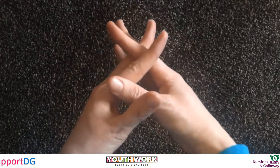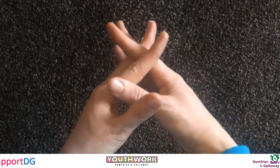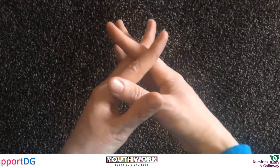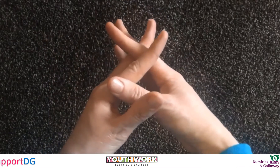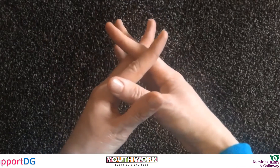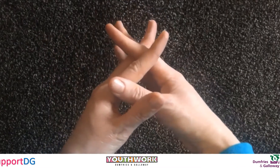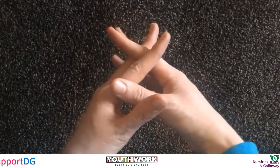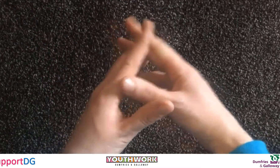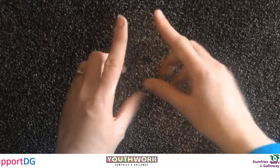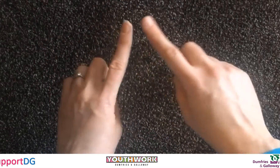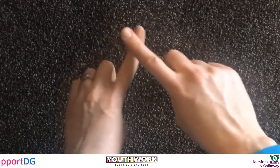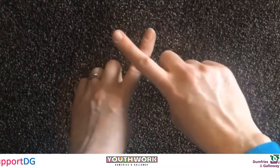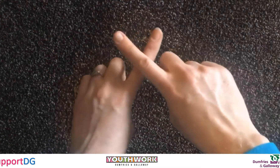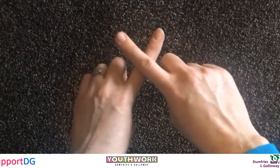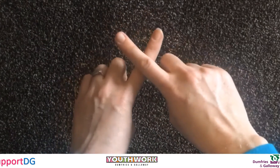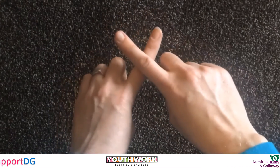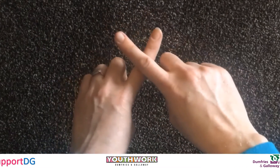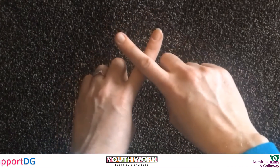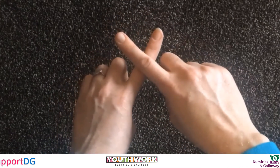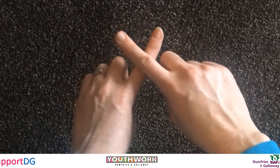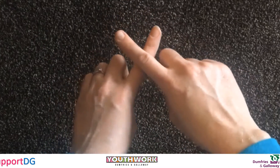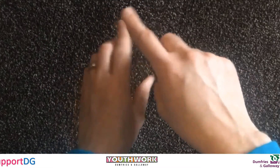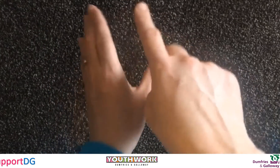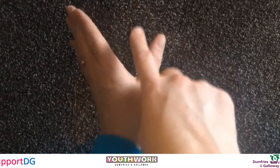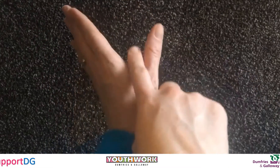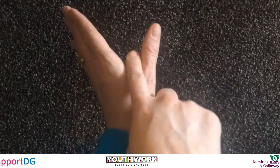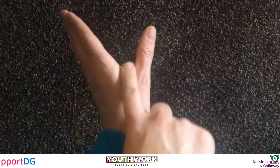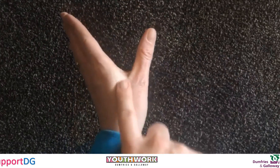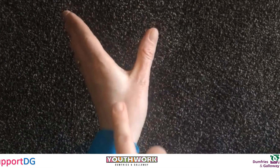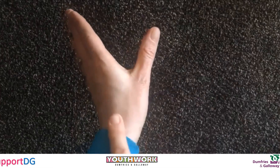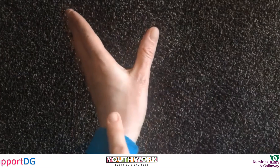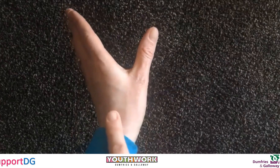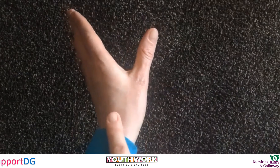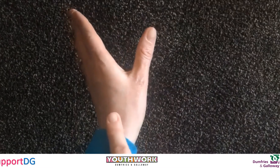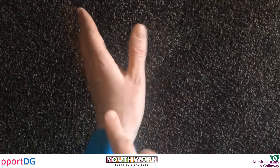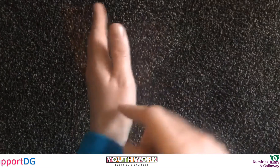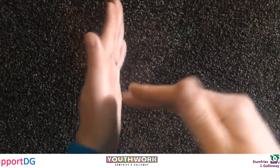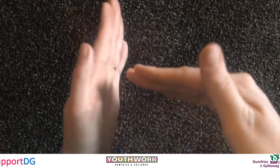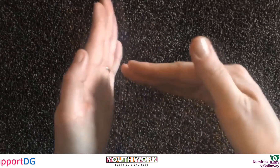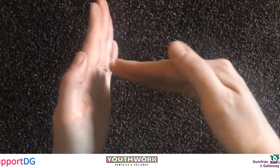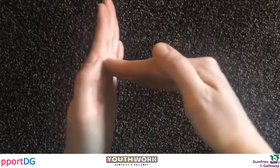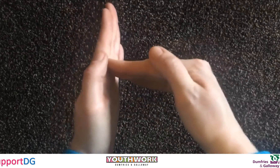W, X, Y and Z.